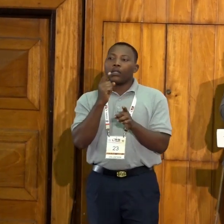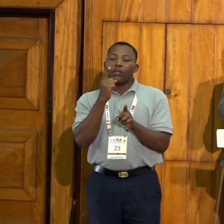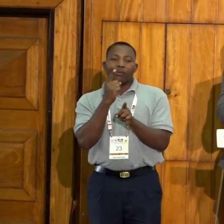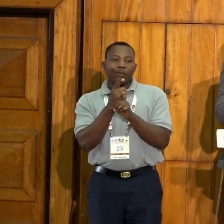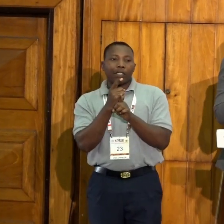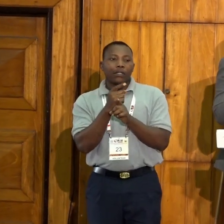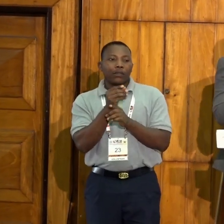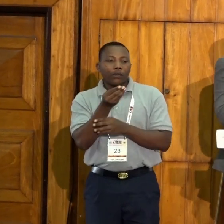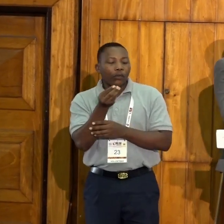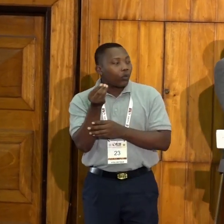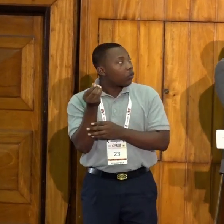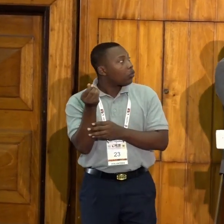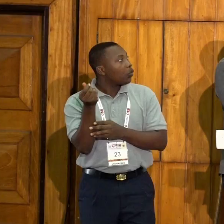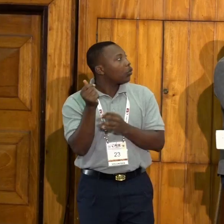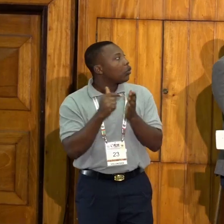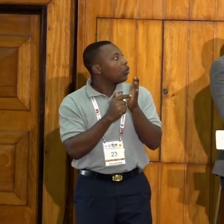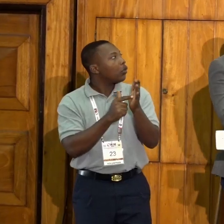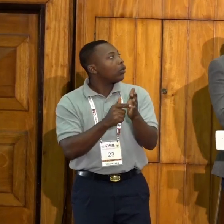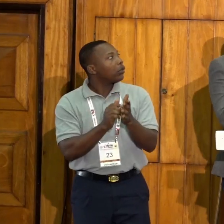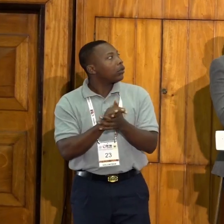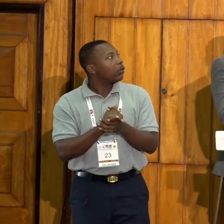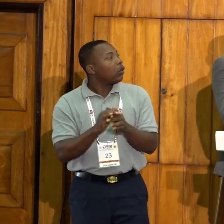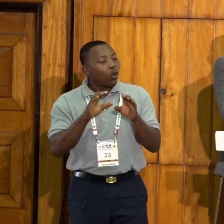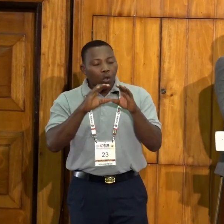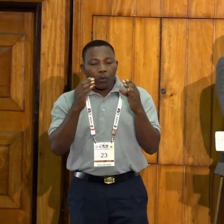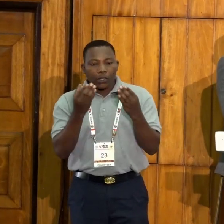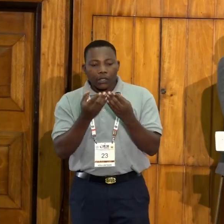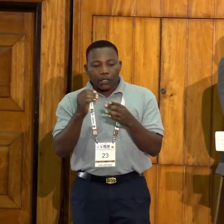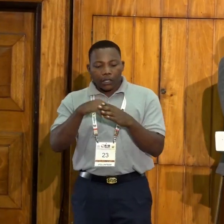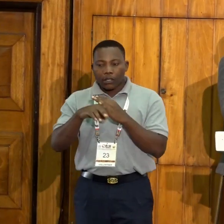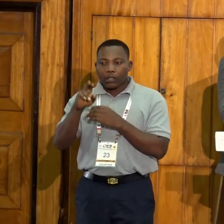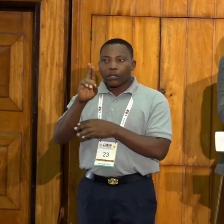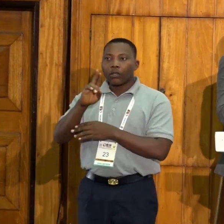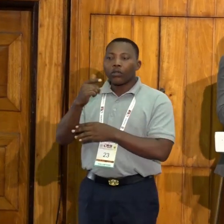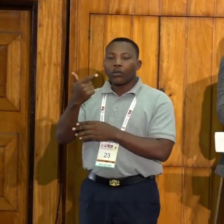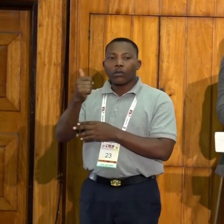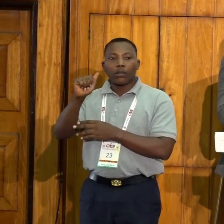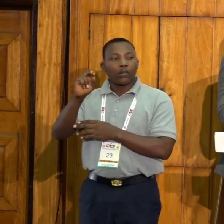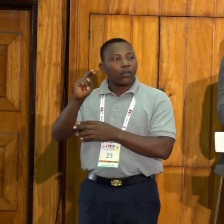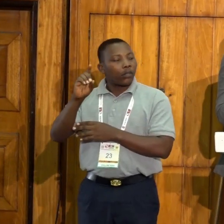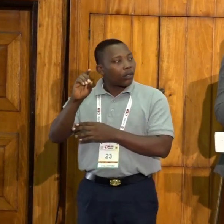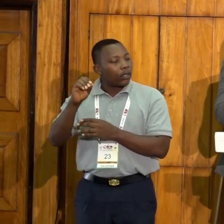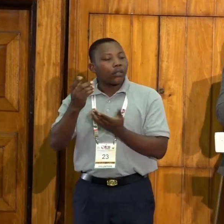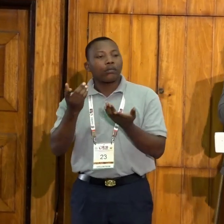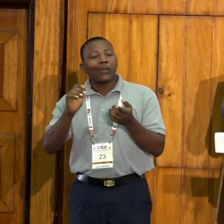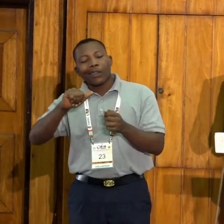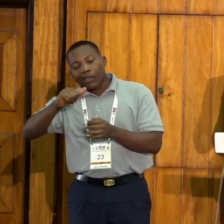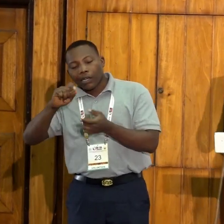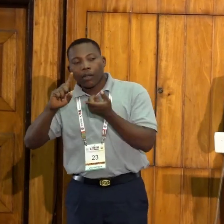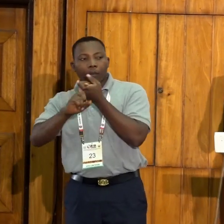context, Anchoring Communities Uganda, among other partners within Uganda, are